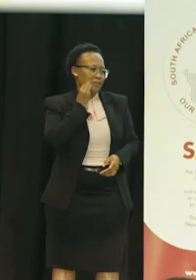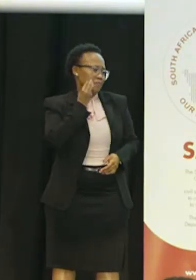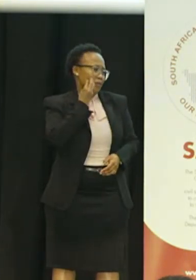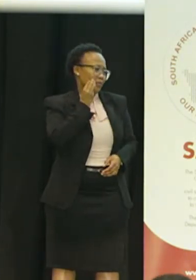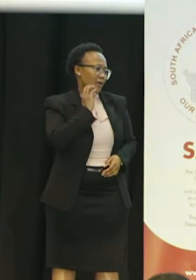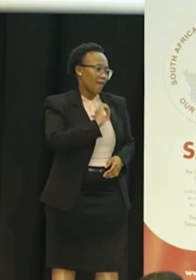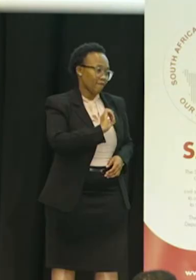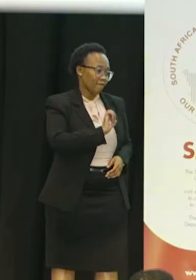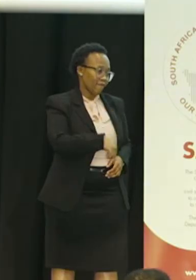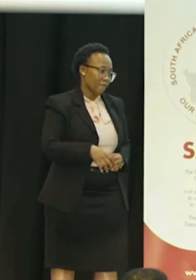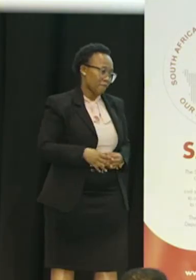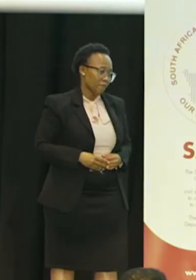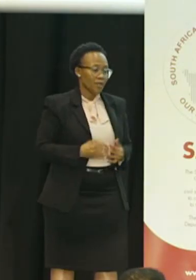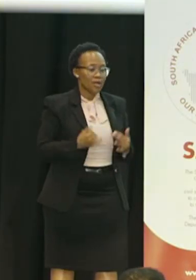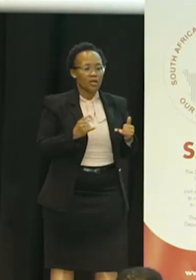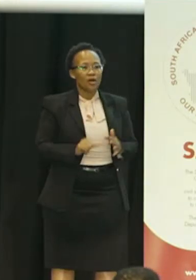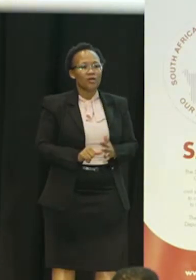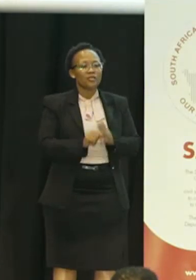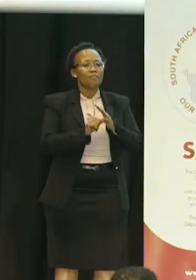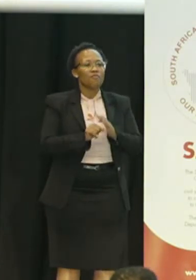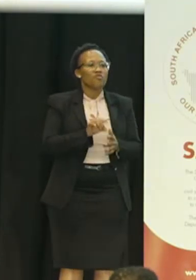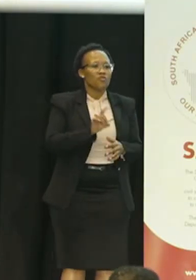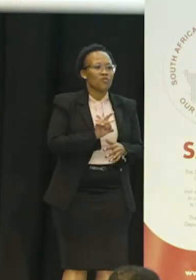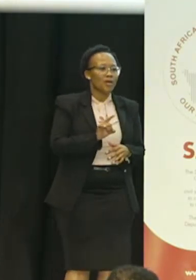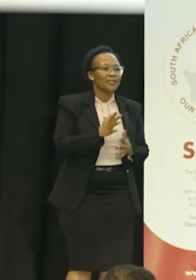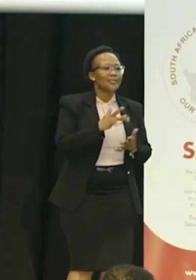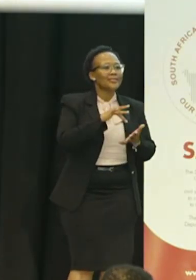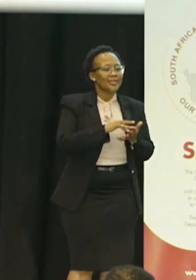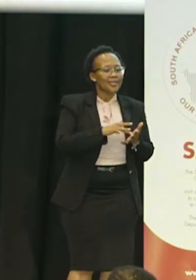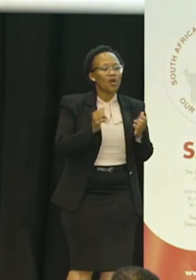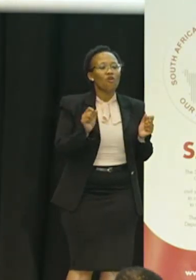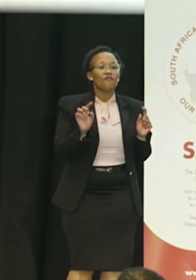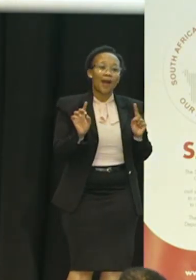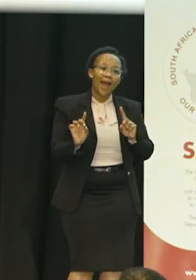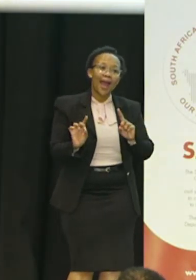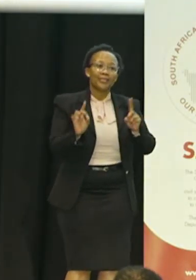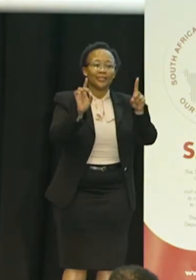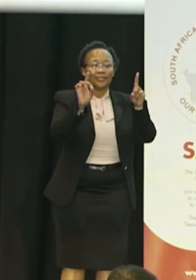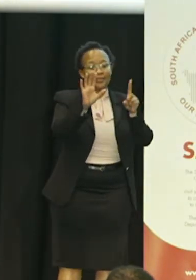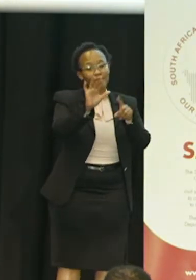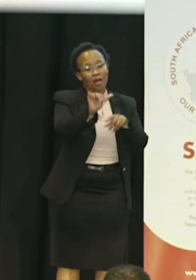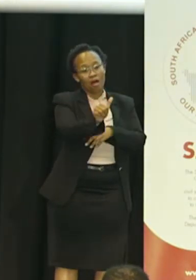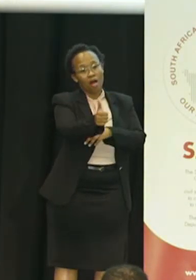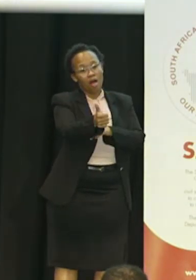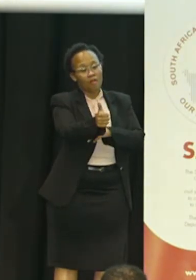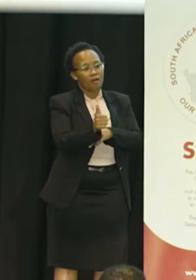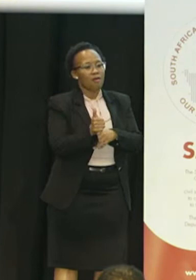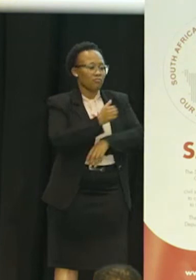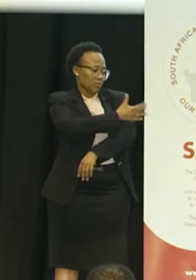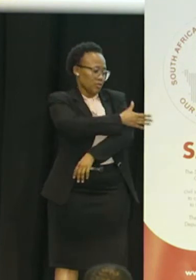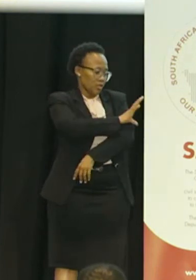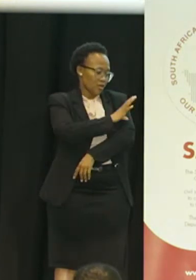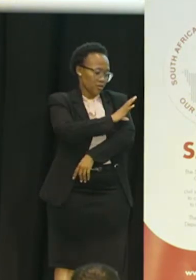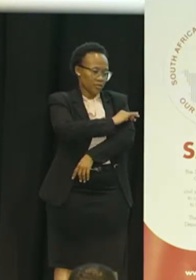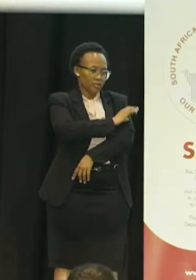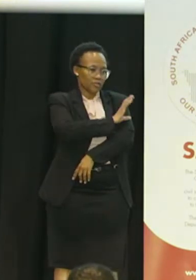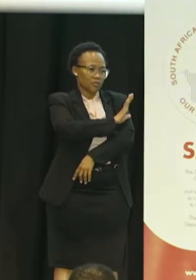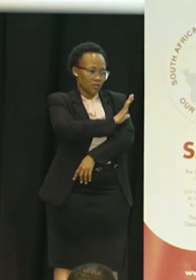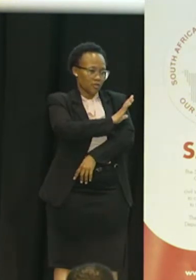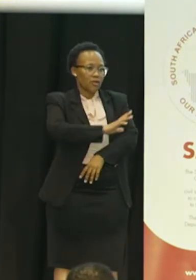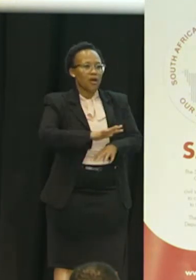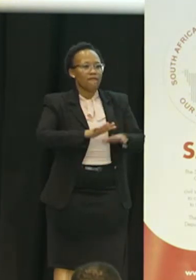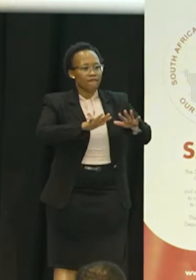that not just at the centers of excellence, that even in the other clinics, facility staffs,